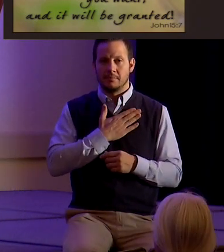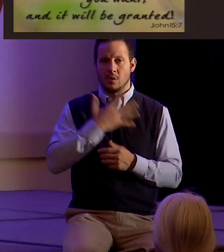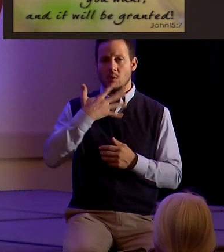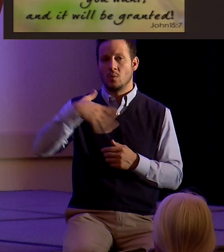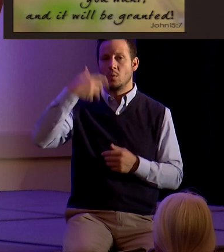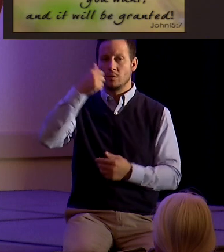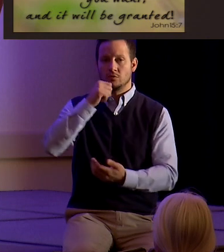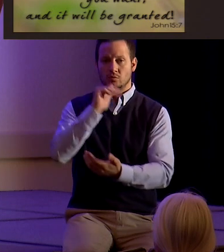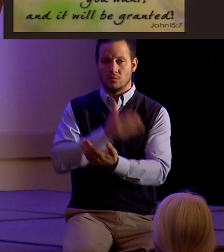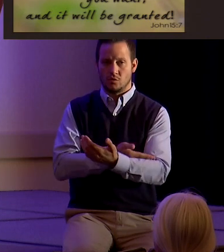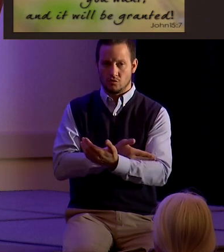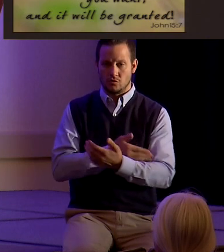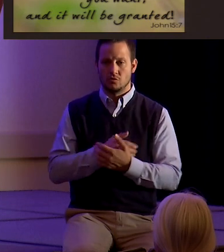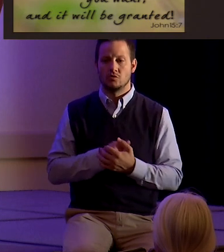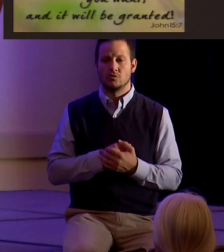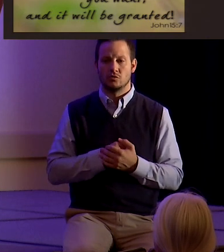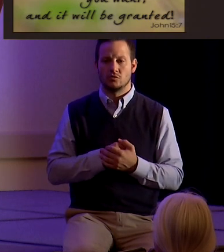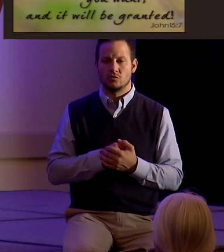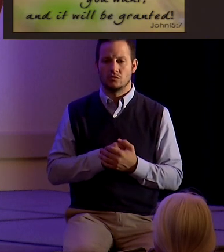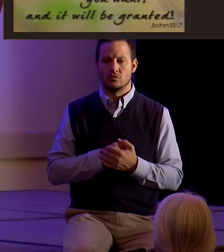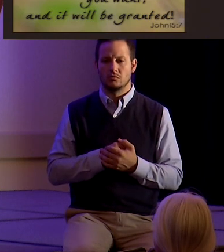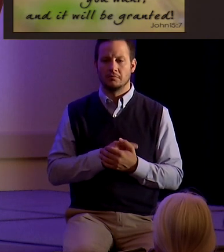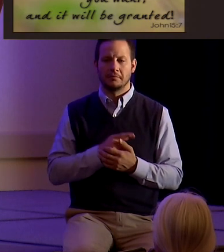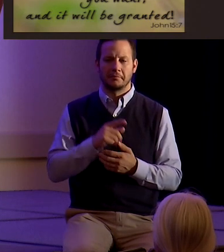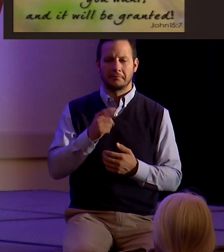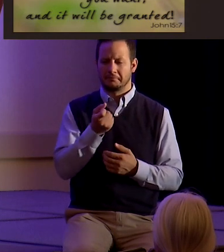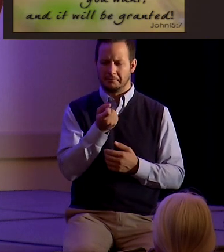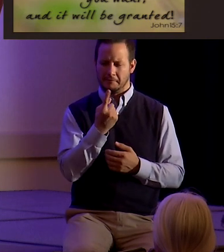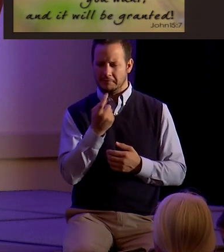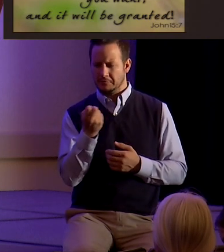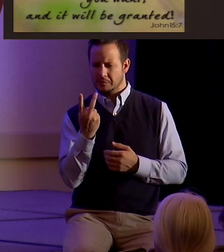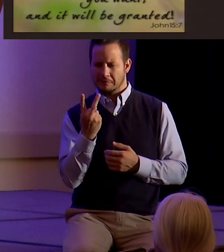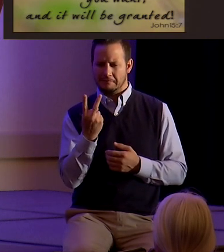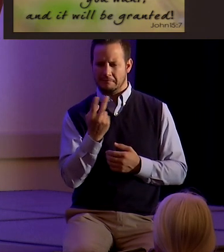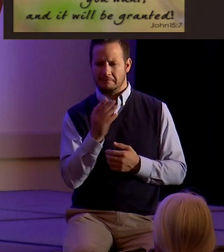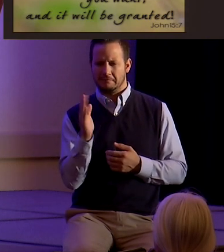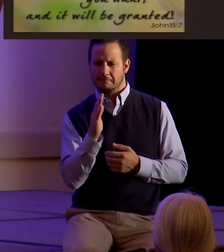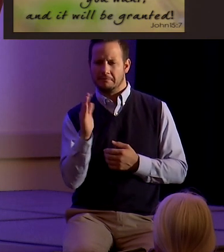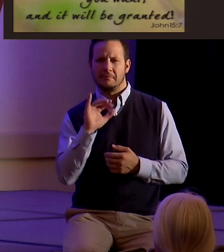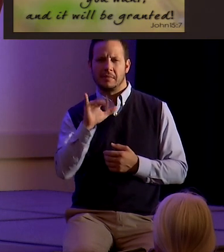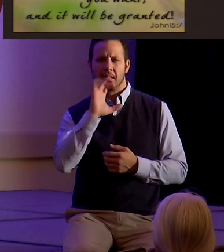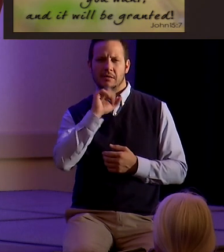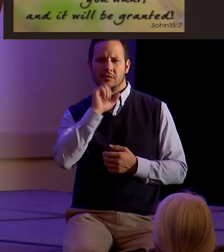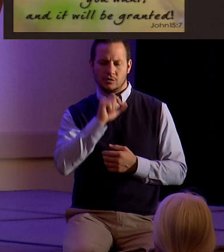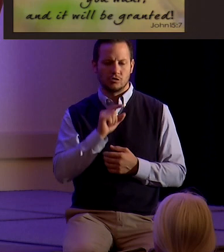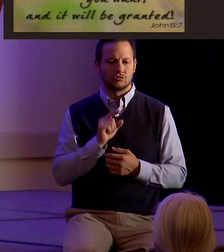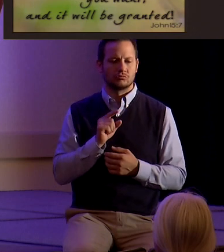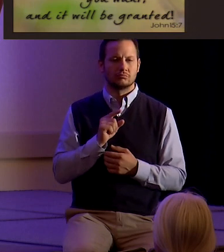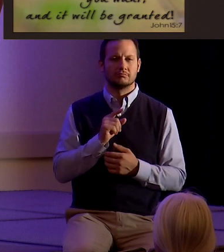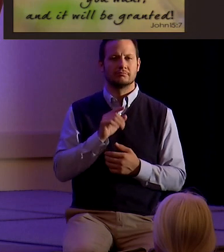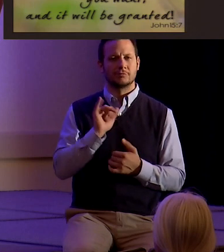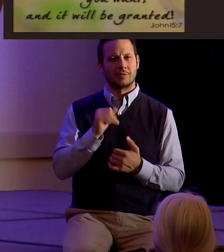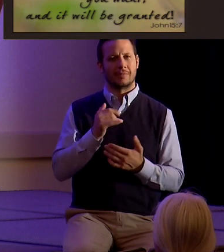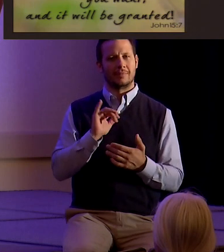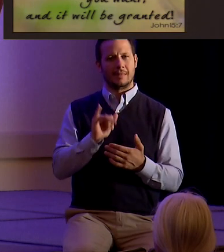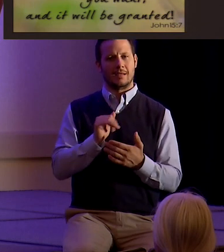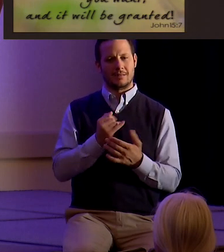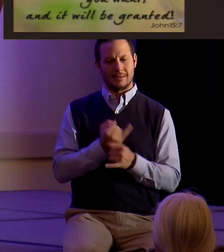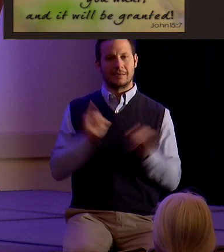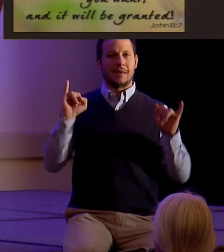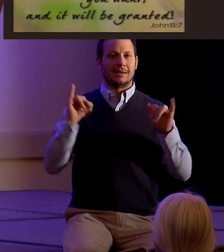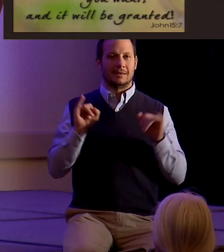oldest daughter, she was a tween at the time, about 11 or 12. So she was getting to that independent,